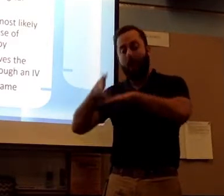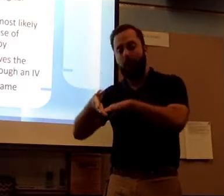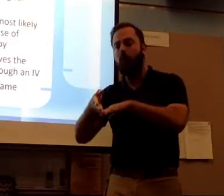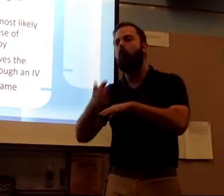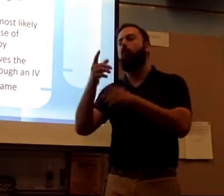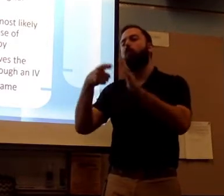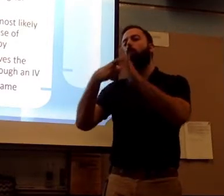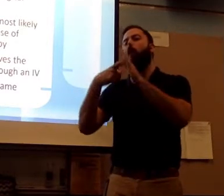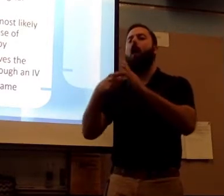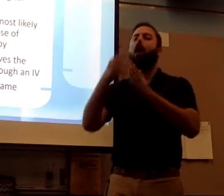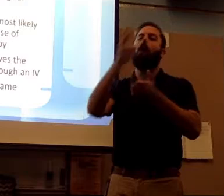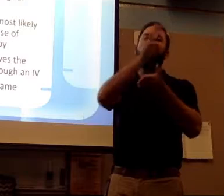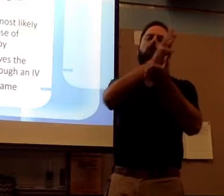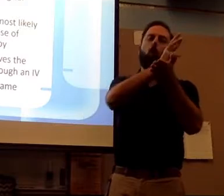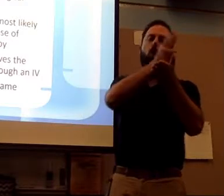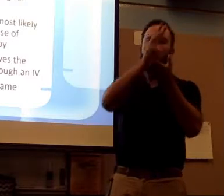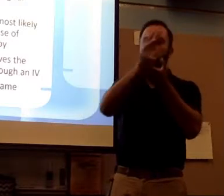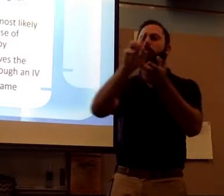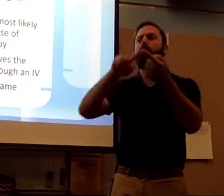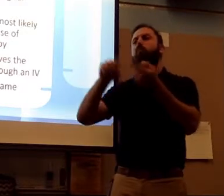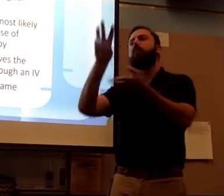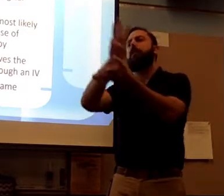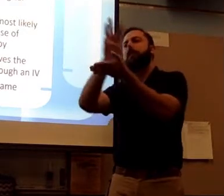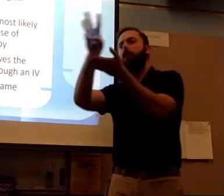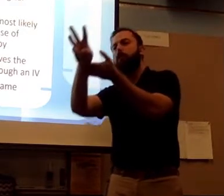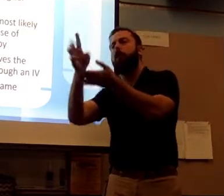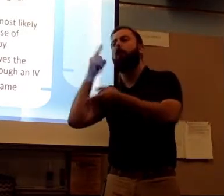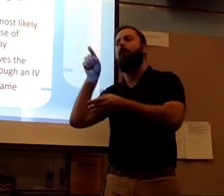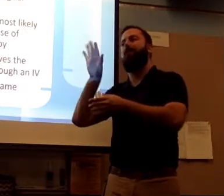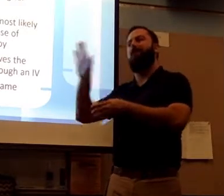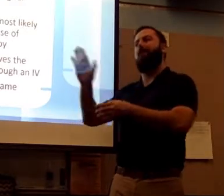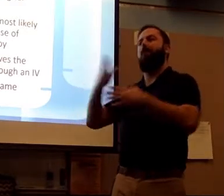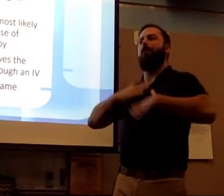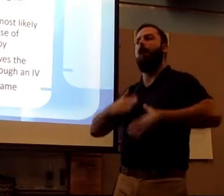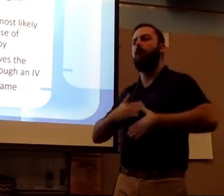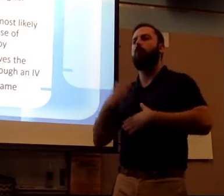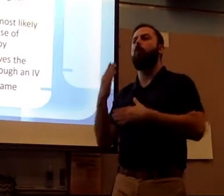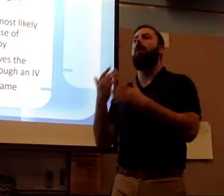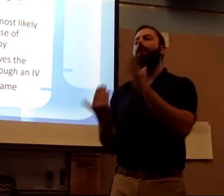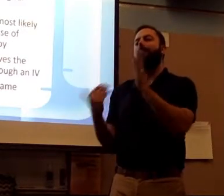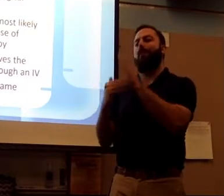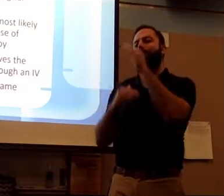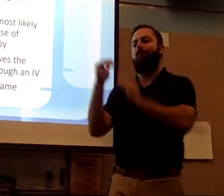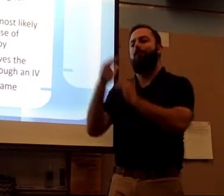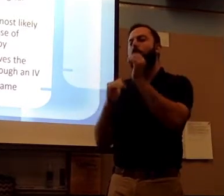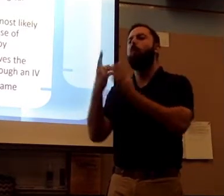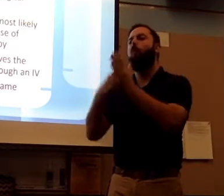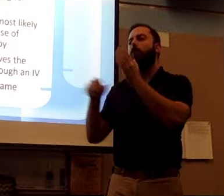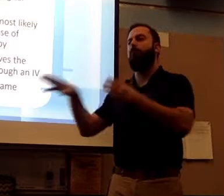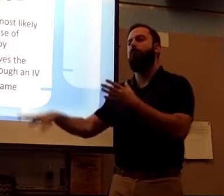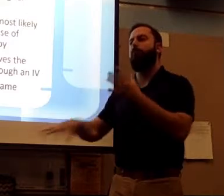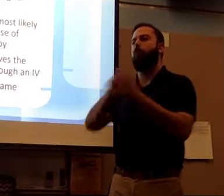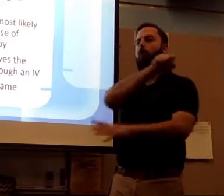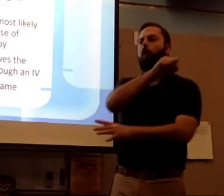of, for their bodies to kind of rebuild what they've lost. And they might be kind of sore,